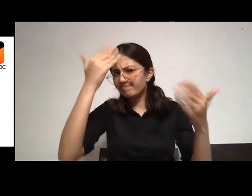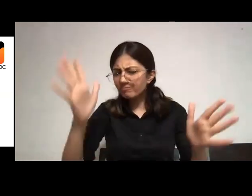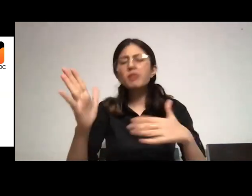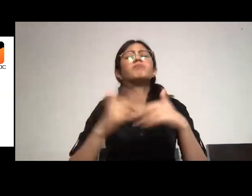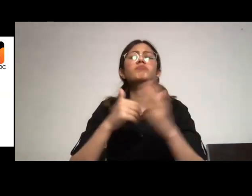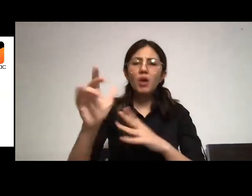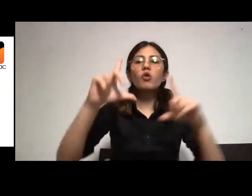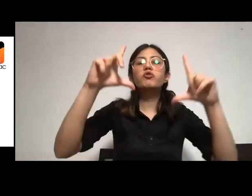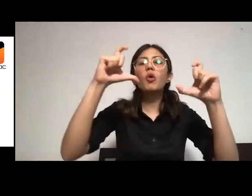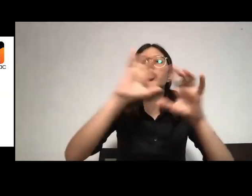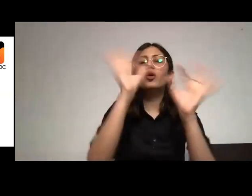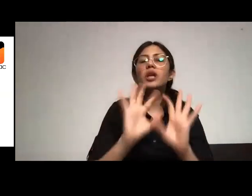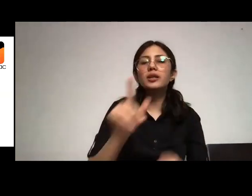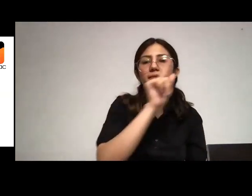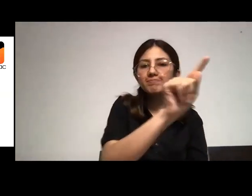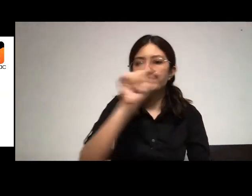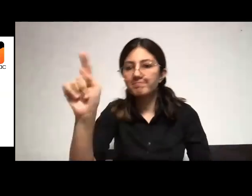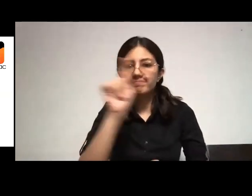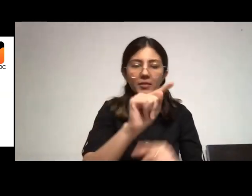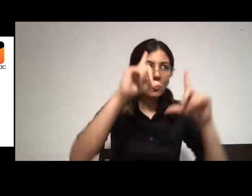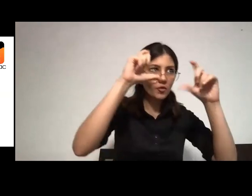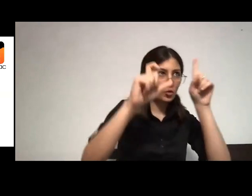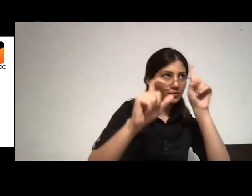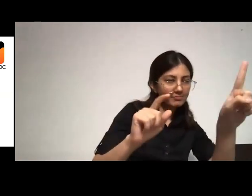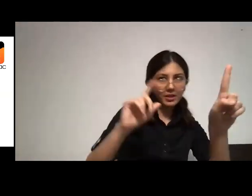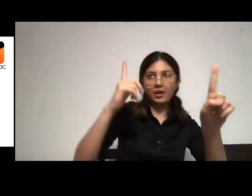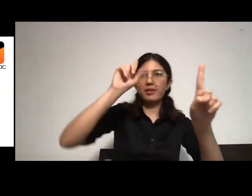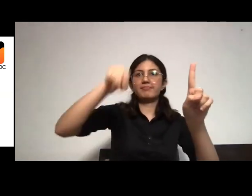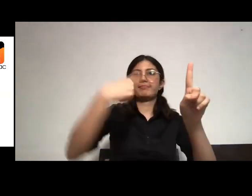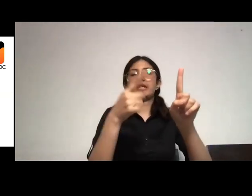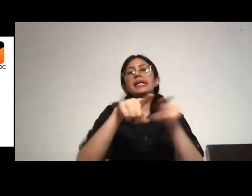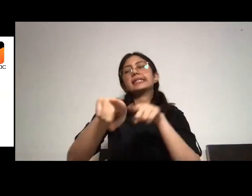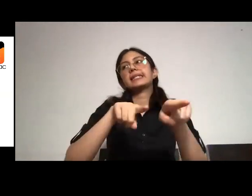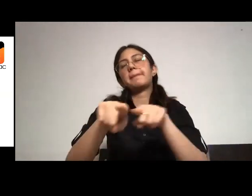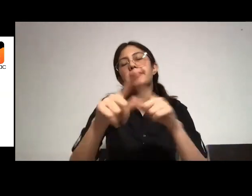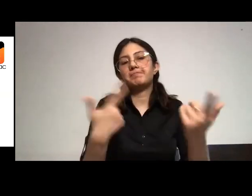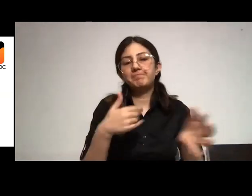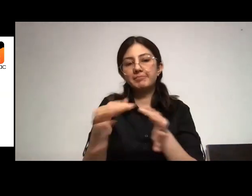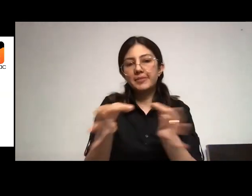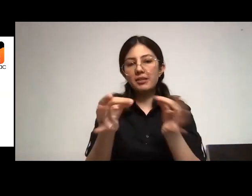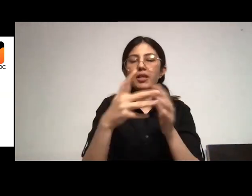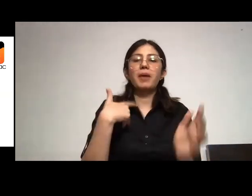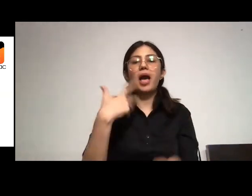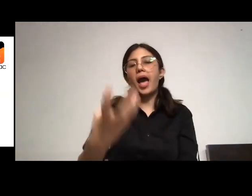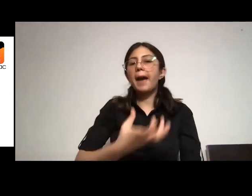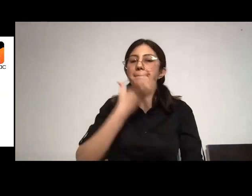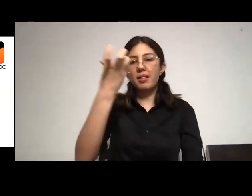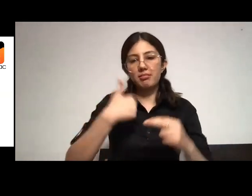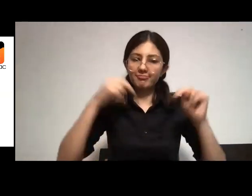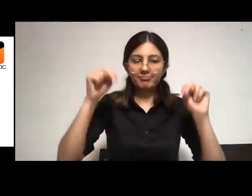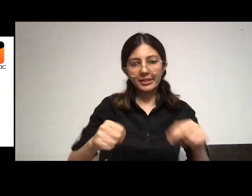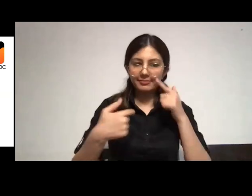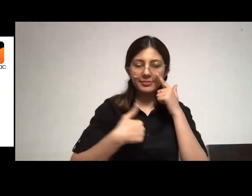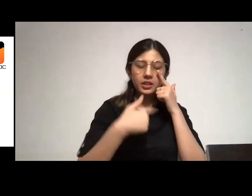they have to string a set of pictures, individual pictures. Example, if I want to say I want an apple, then the